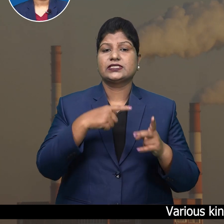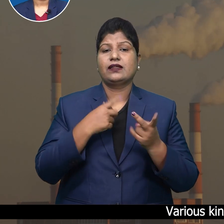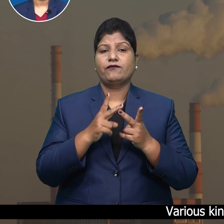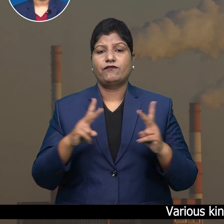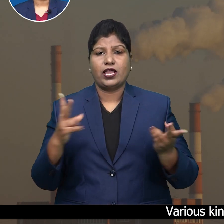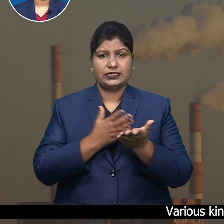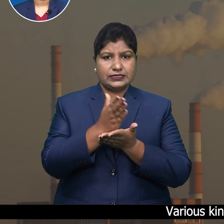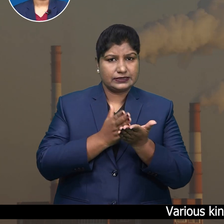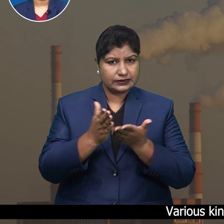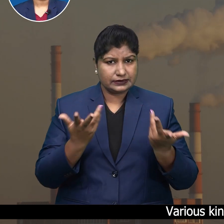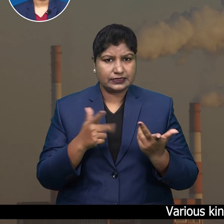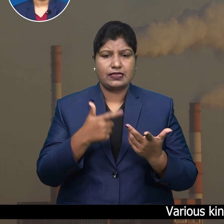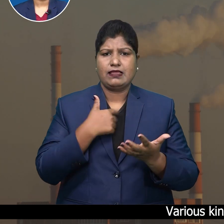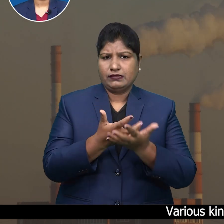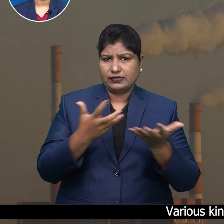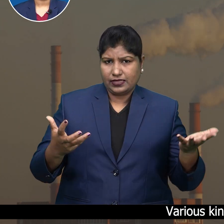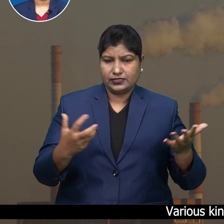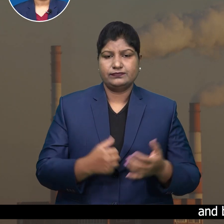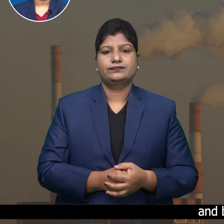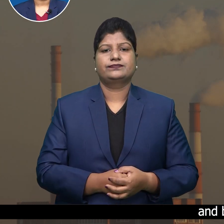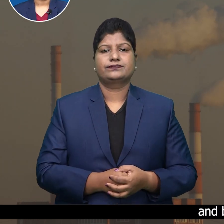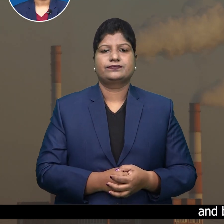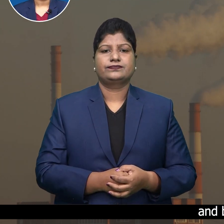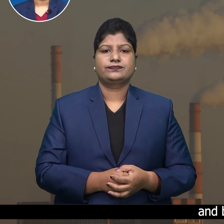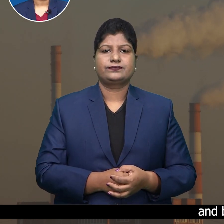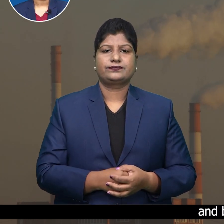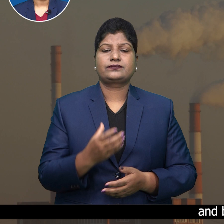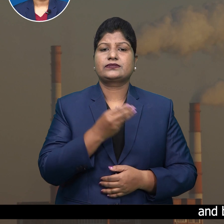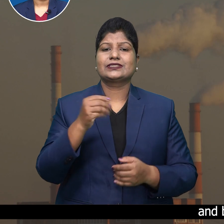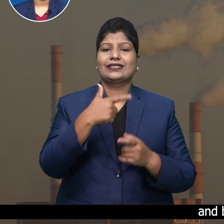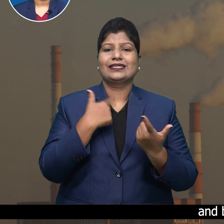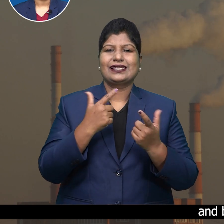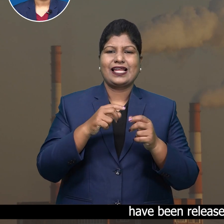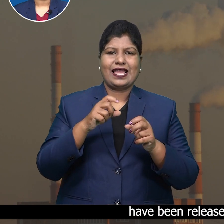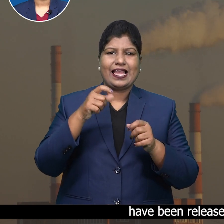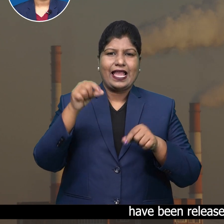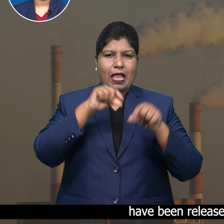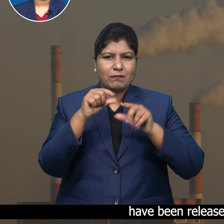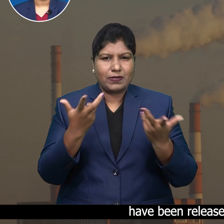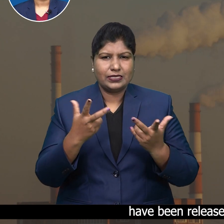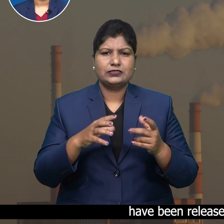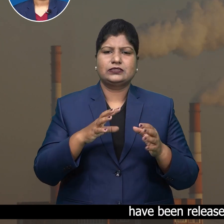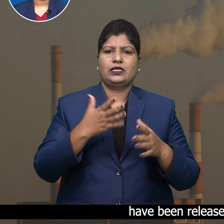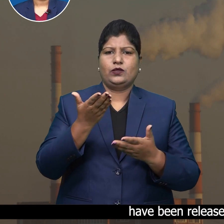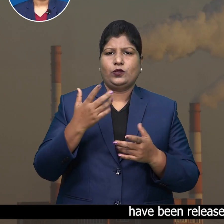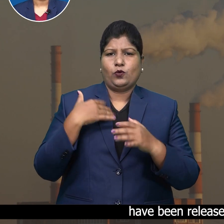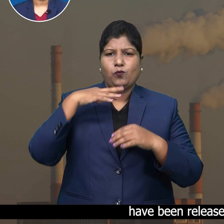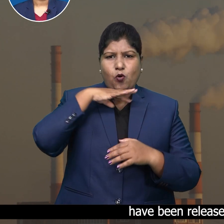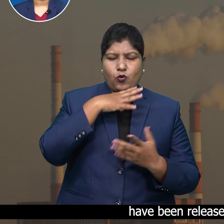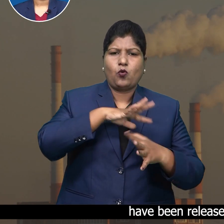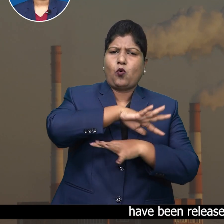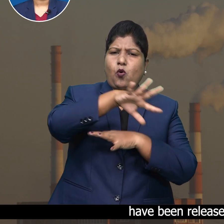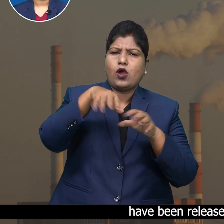Various kinds of substances and byproducts have been